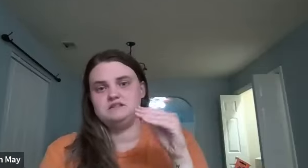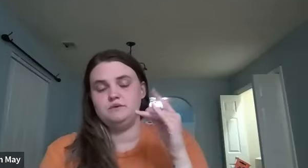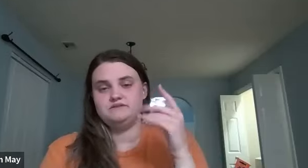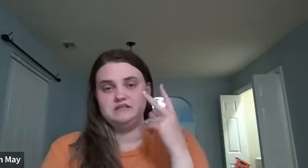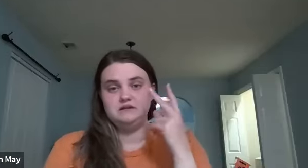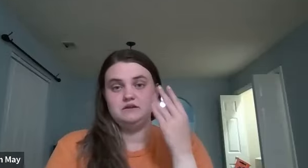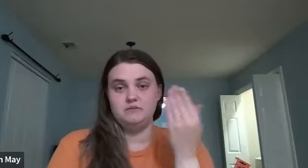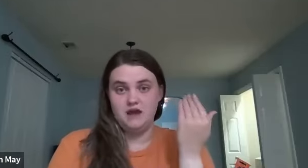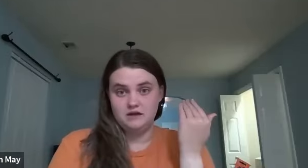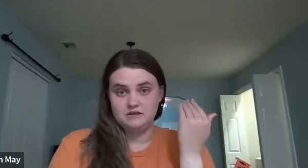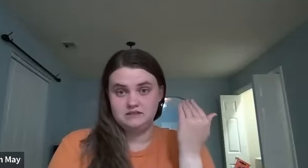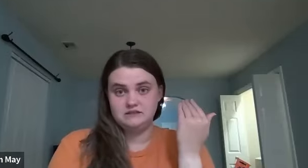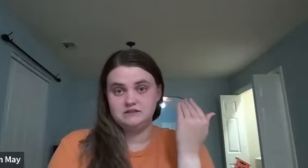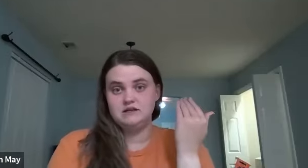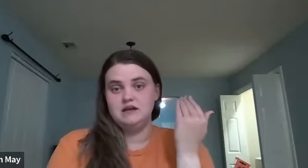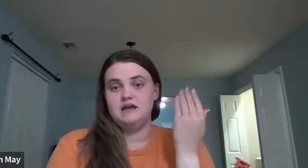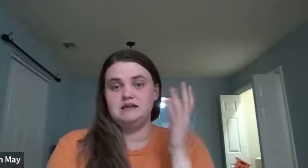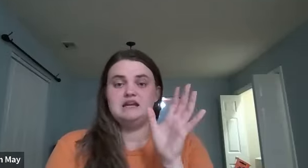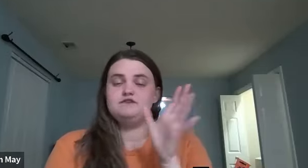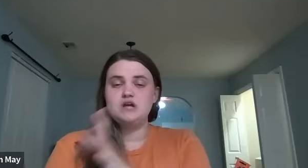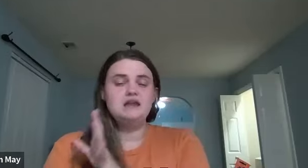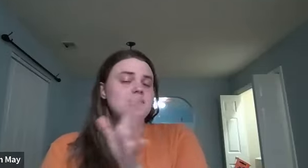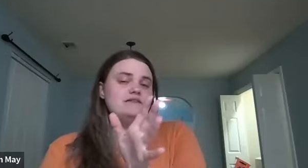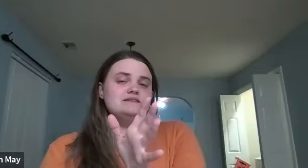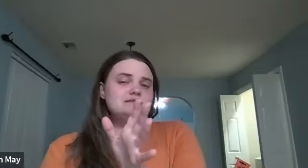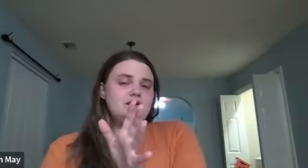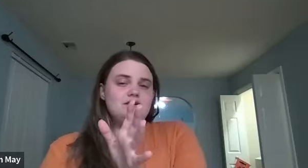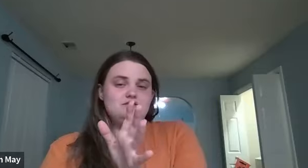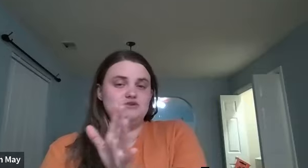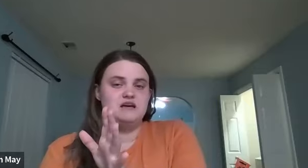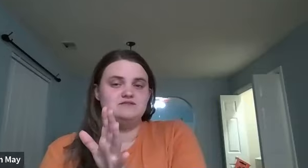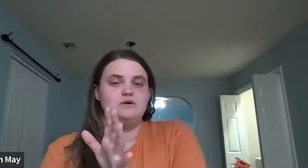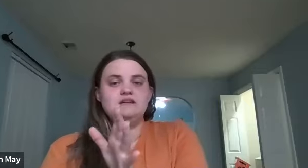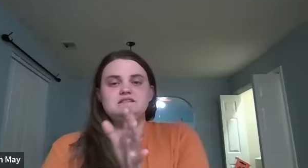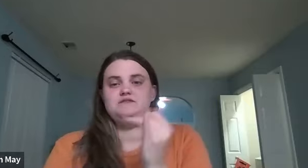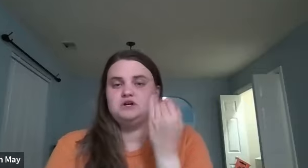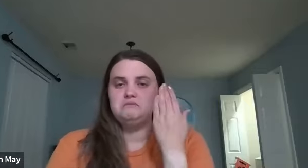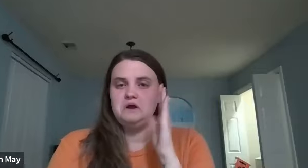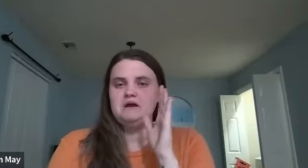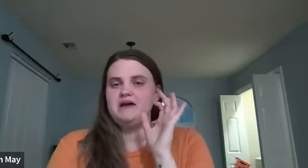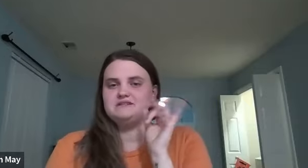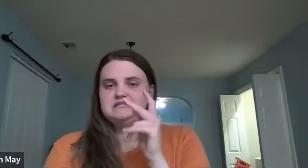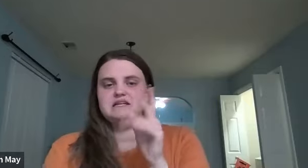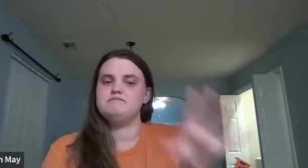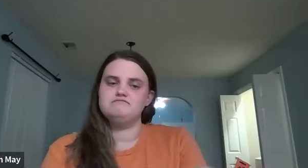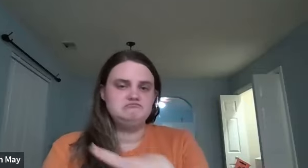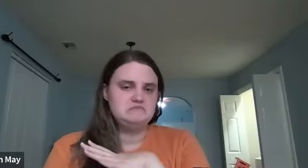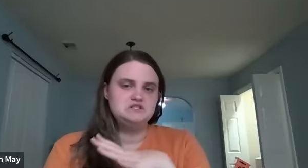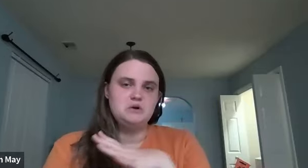that we've seen in the past. And again, this is not, there's no test for it. It's if you don't know it, haven't seen it yet, it's totally